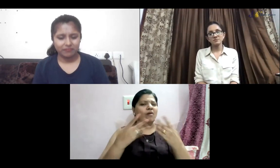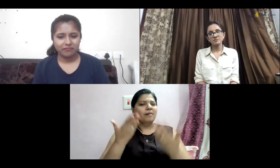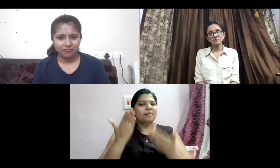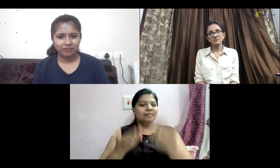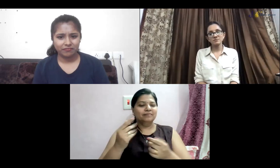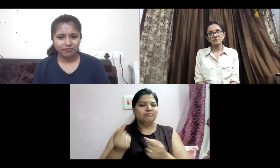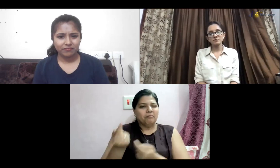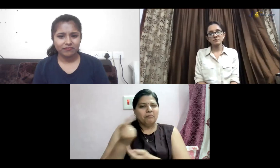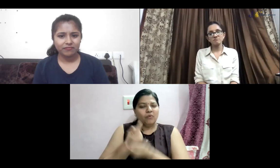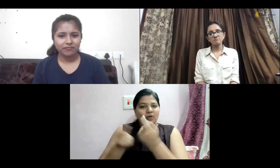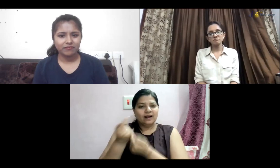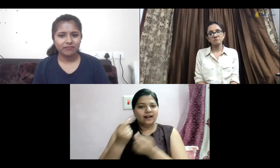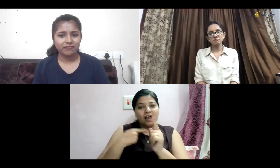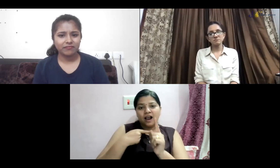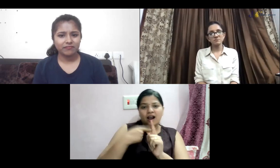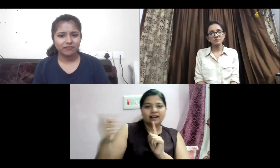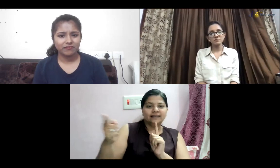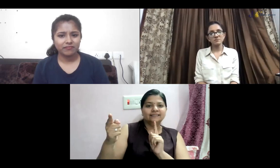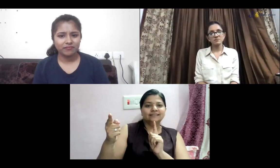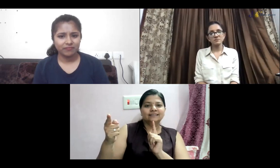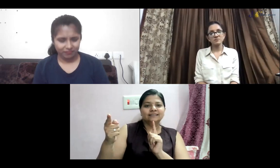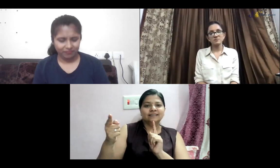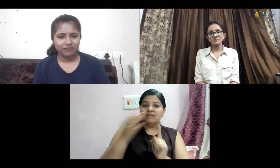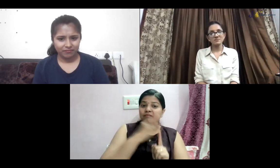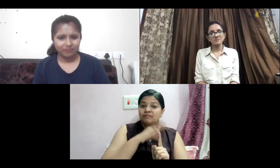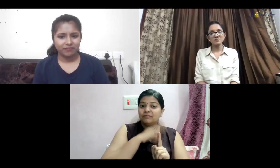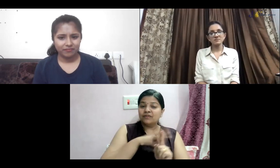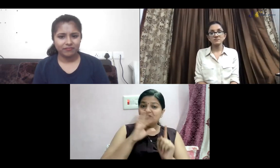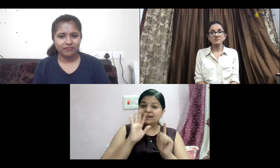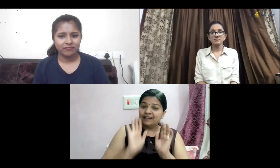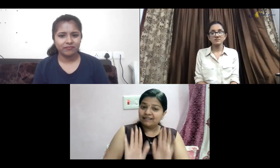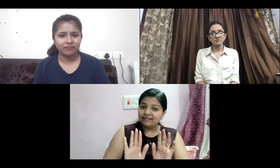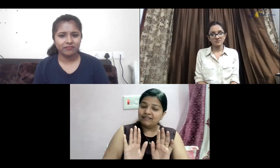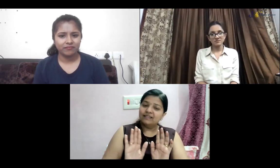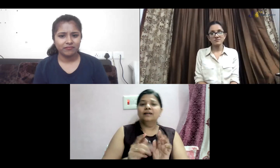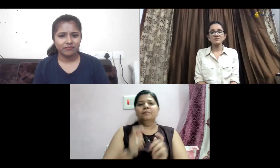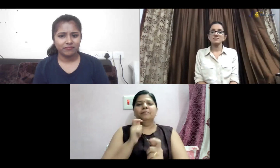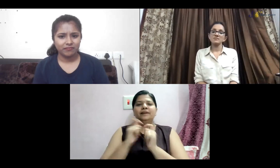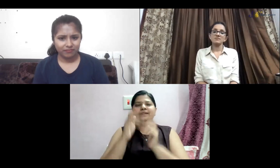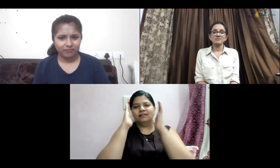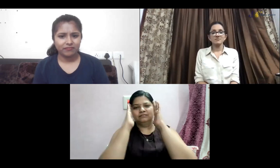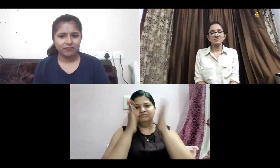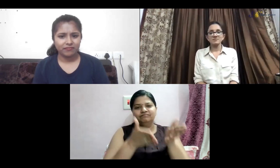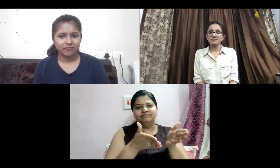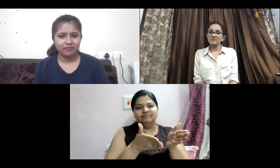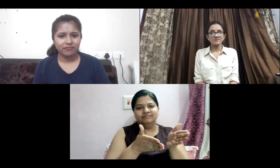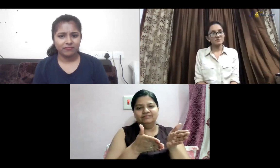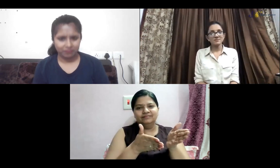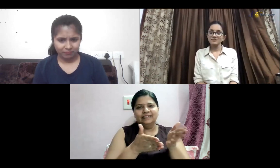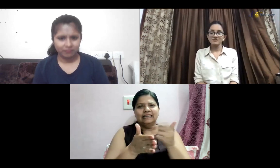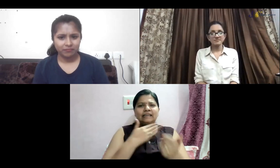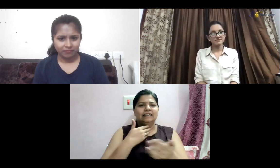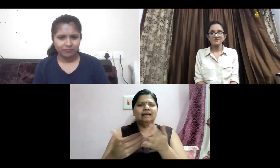because if they are spreading the news. They are spreading the news, they are just getting the